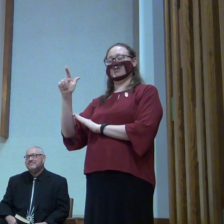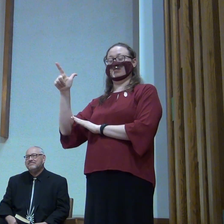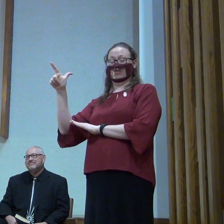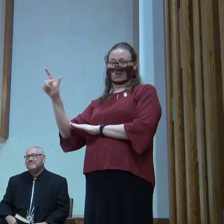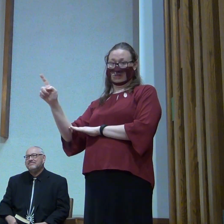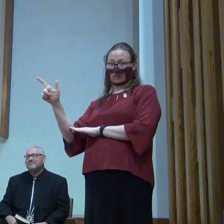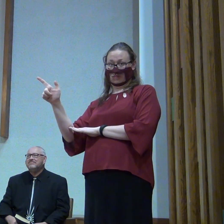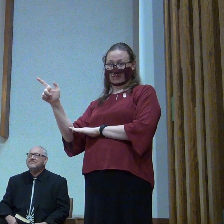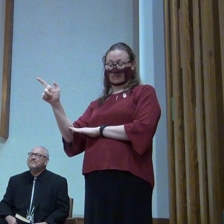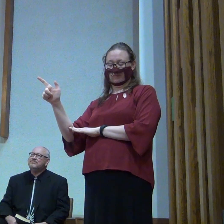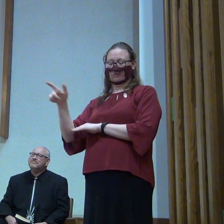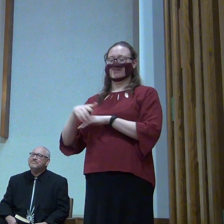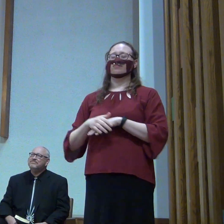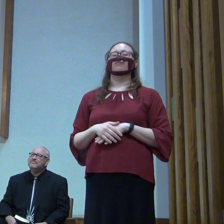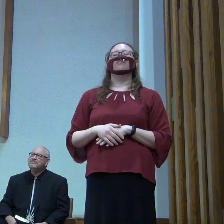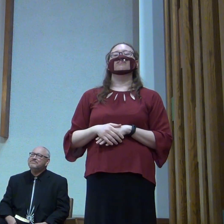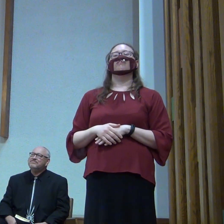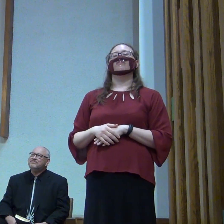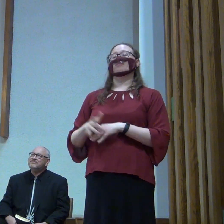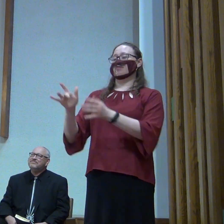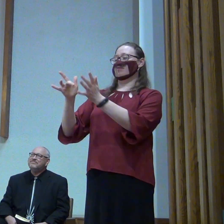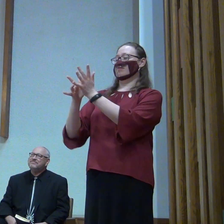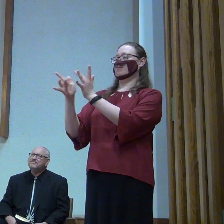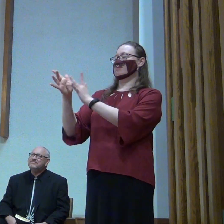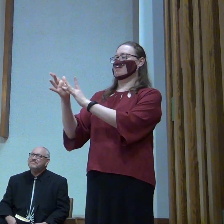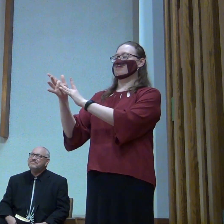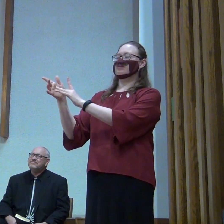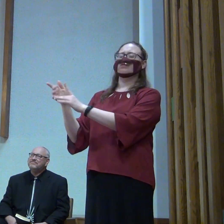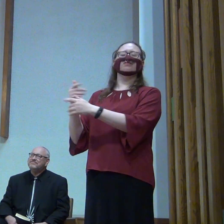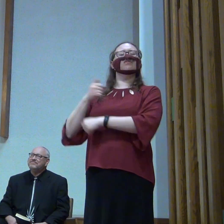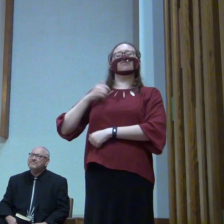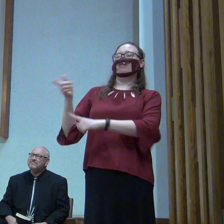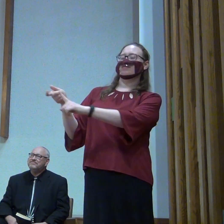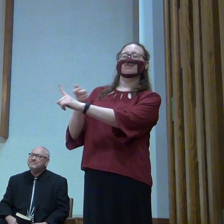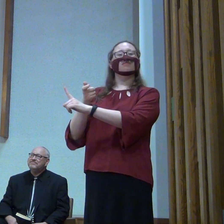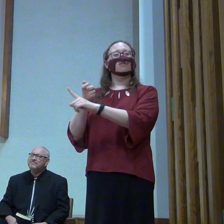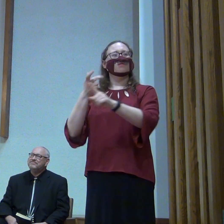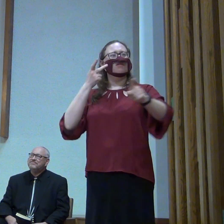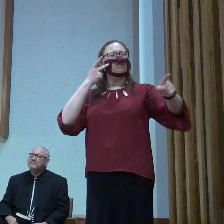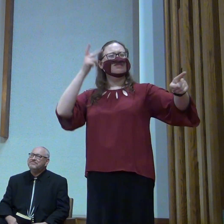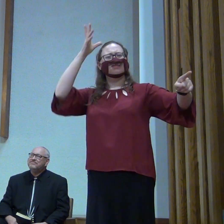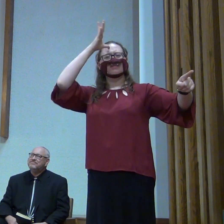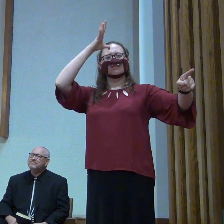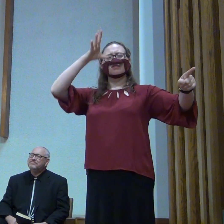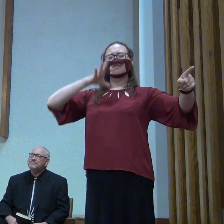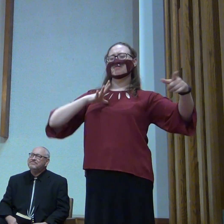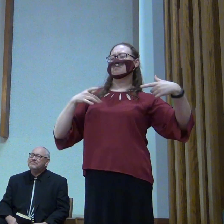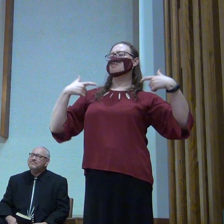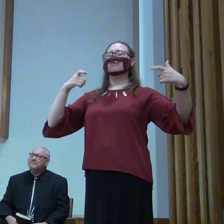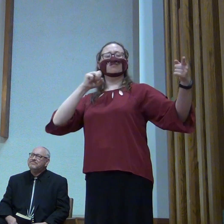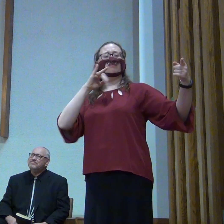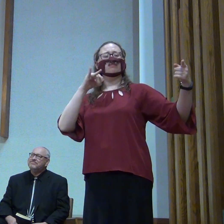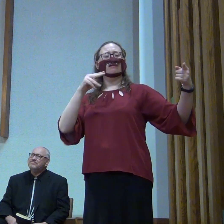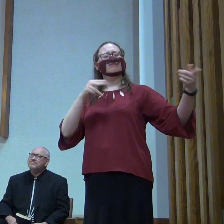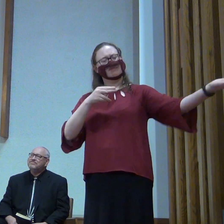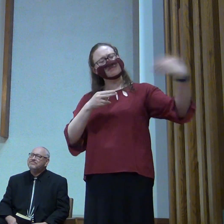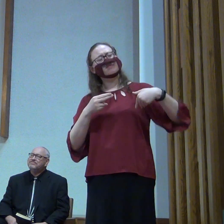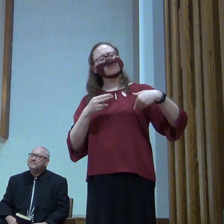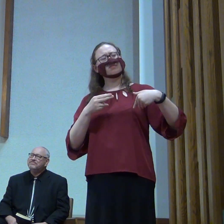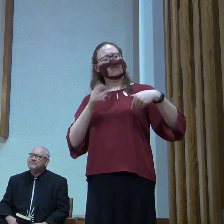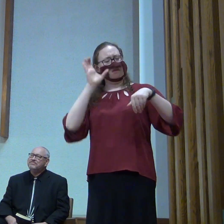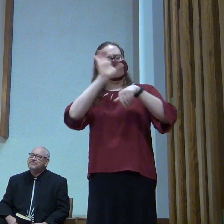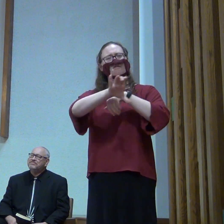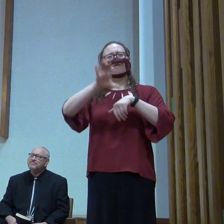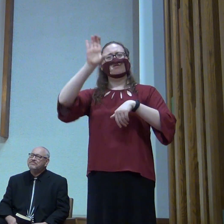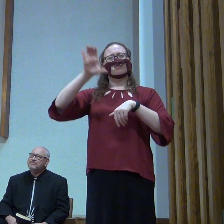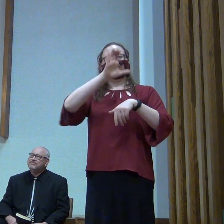As the soldiers led him away, they seized Simon from Cyrene, who was on his way from the country, and they put the cross on him and made